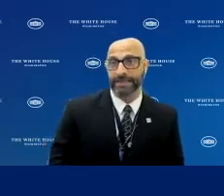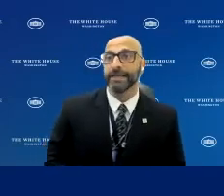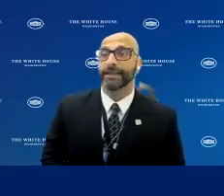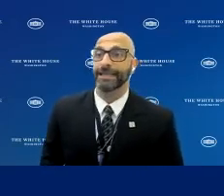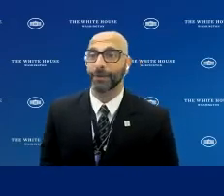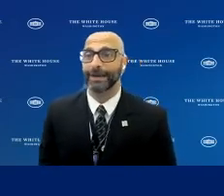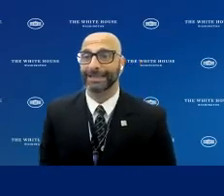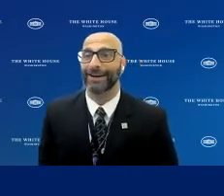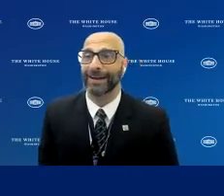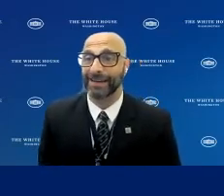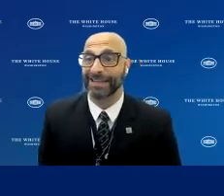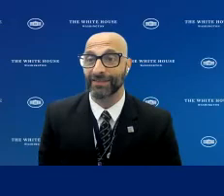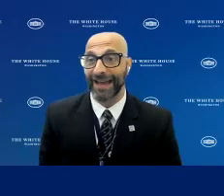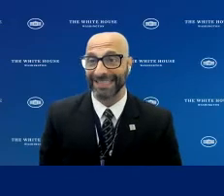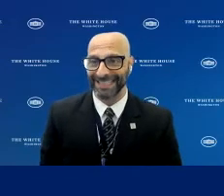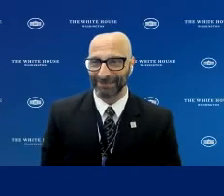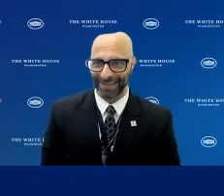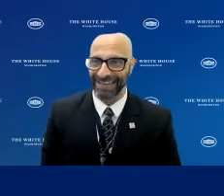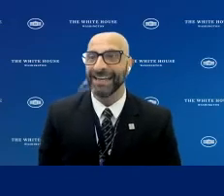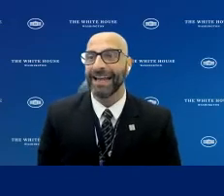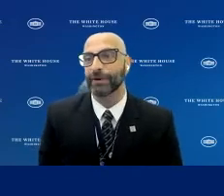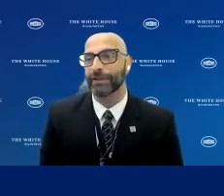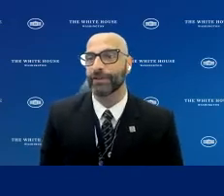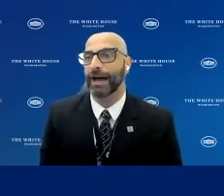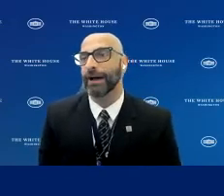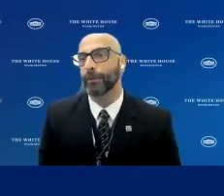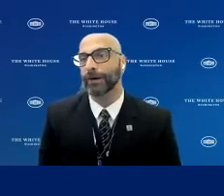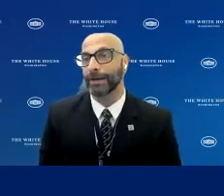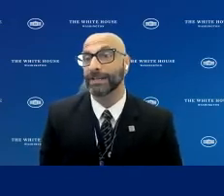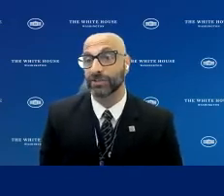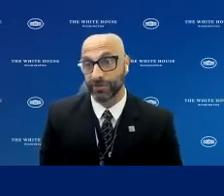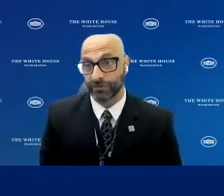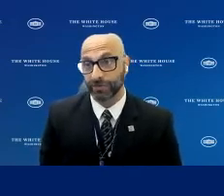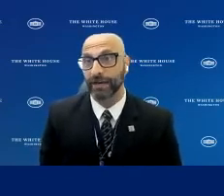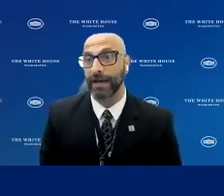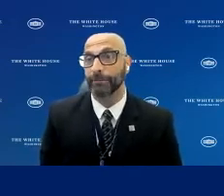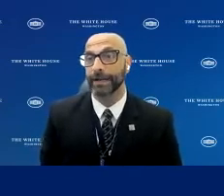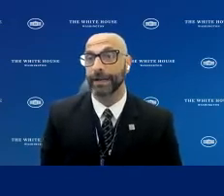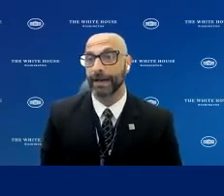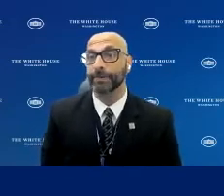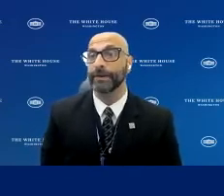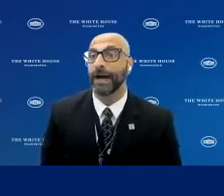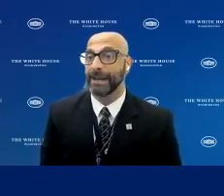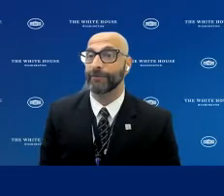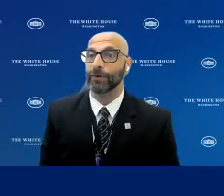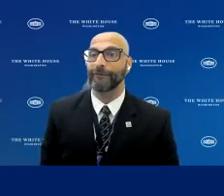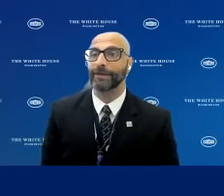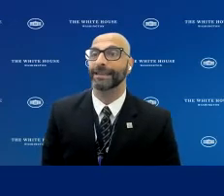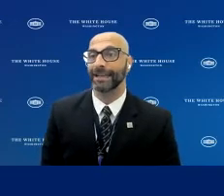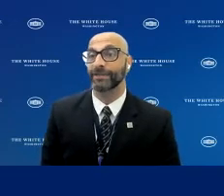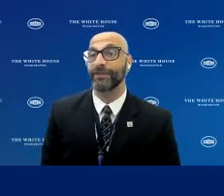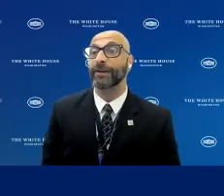really important things that we need to talk about is vaccine supply. And so we're going to be soon putting up